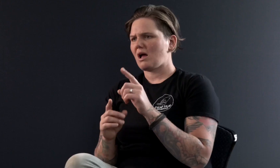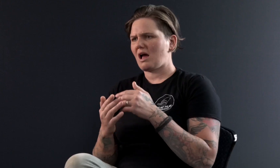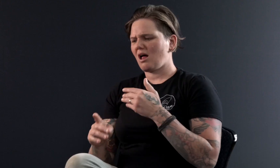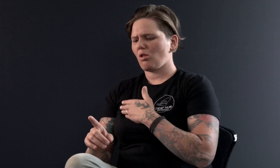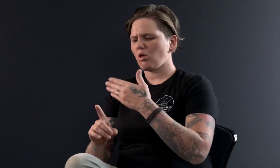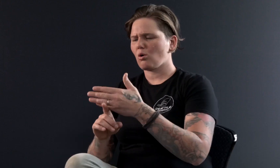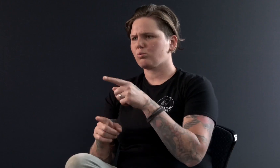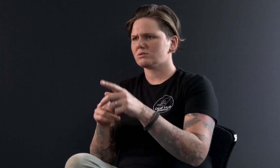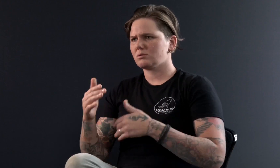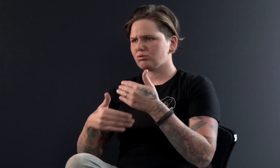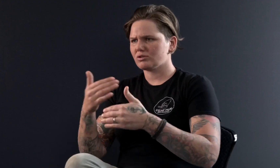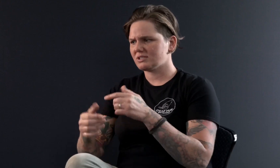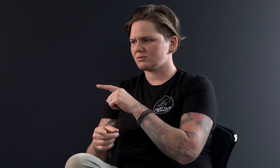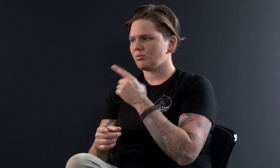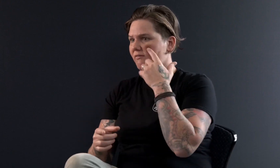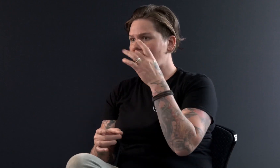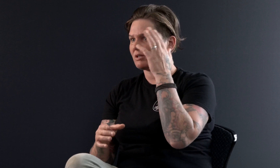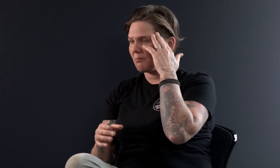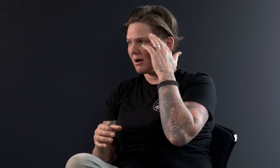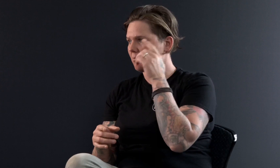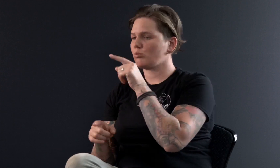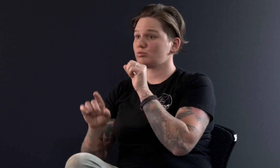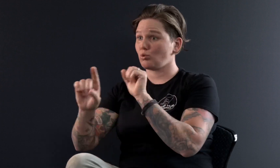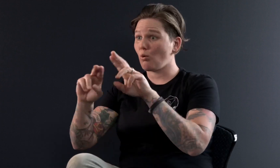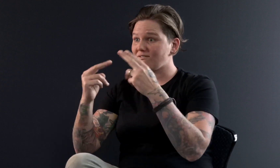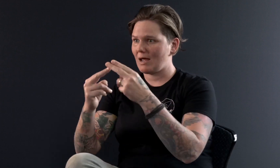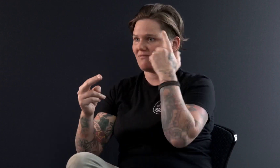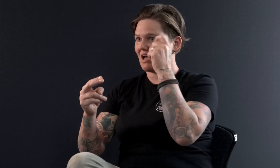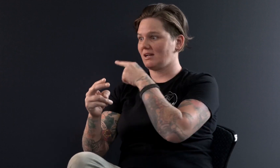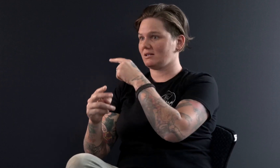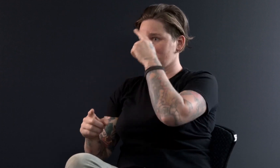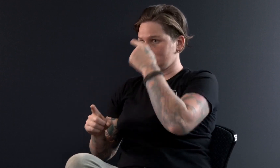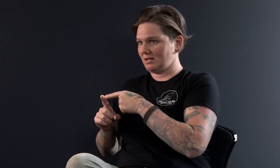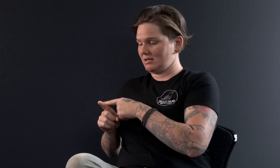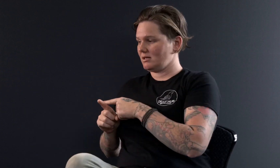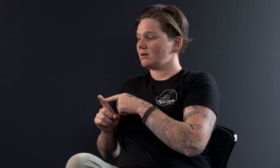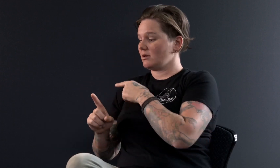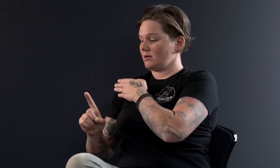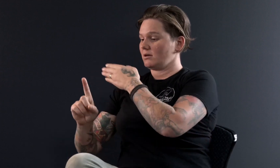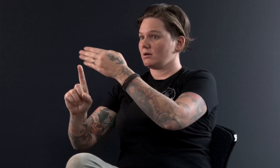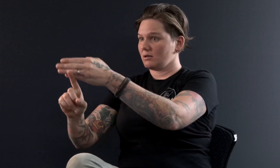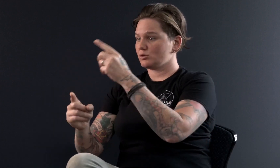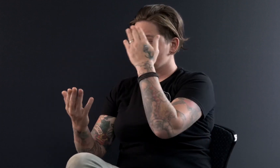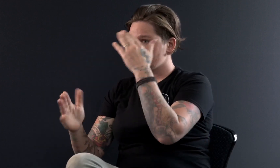So, how long was that process? I mean, from your family finding out that your mum was sick to you learning that she would